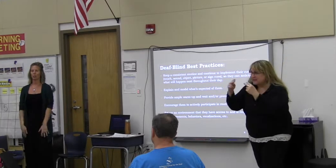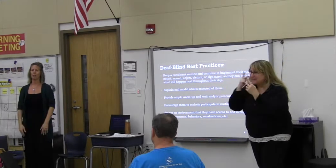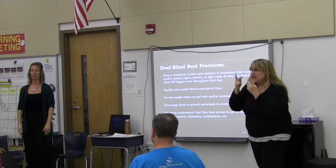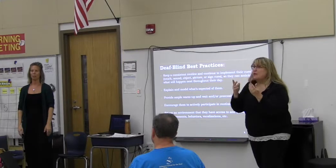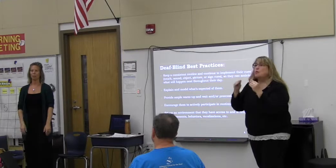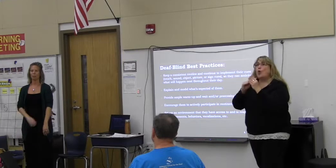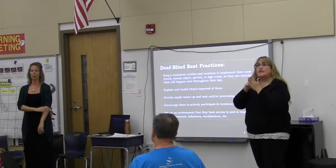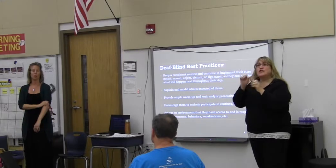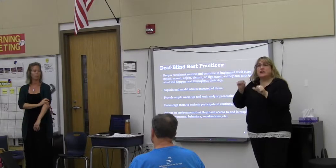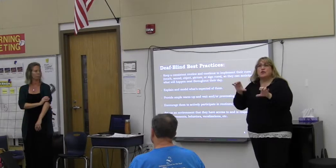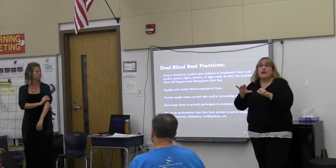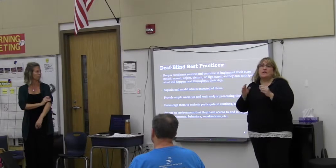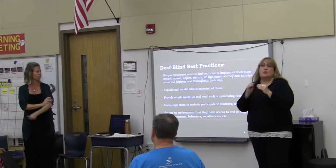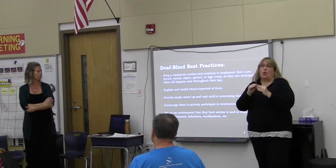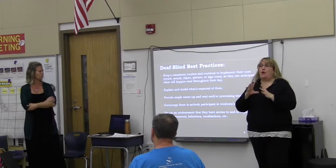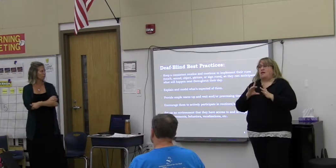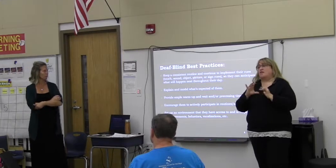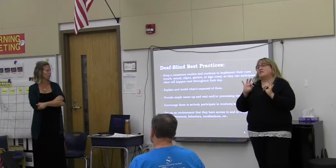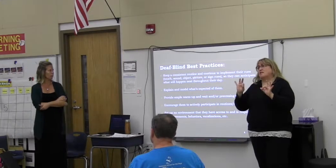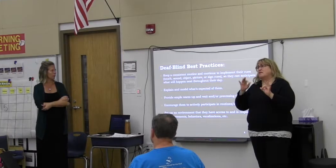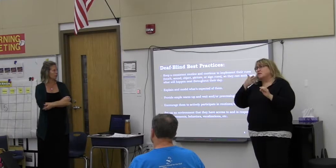you can do that, that would be awesome.